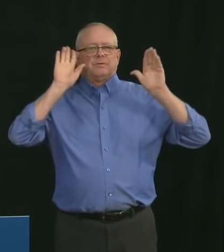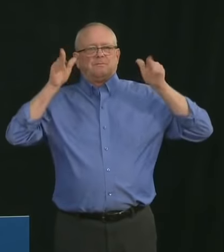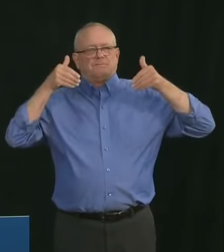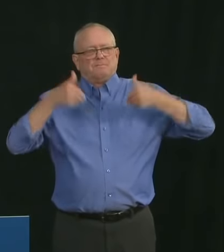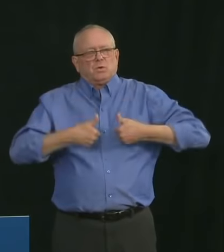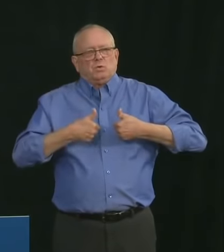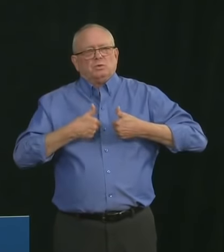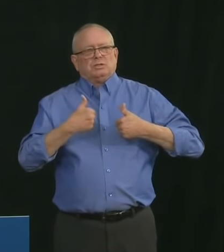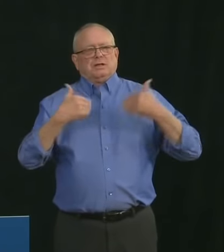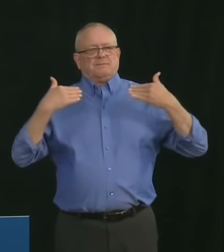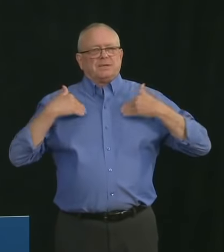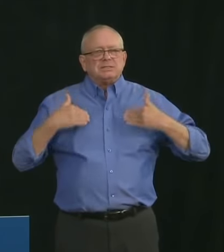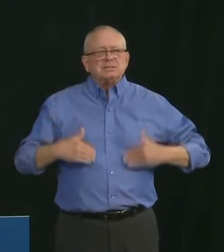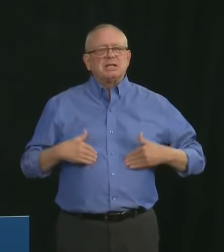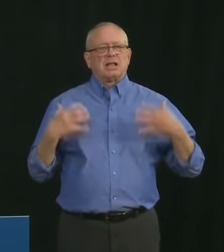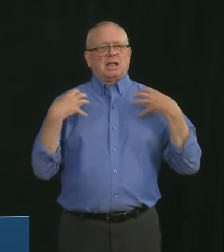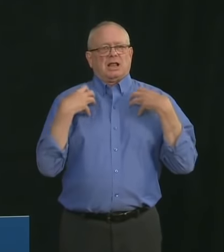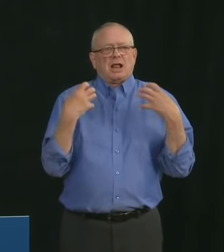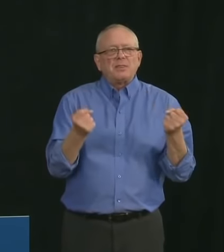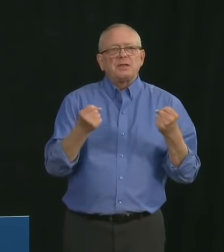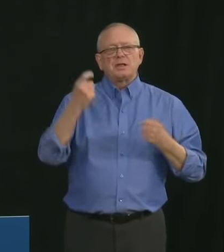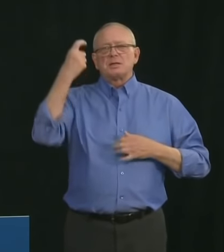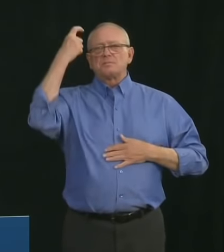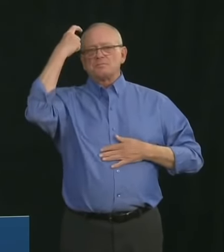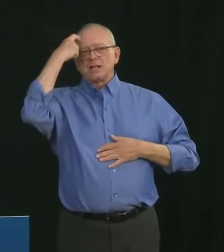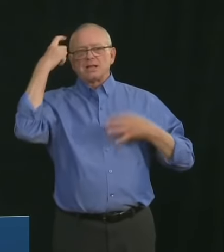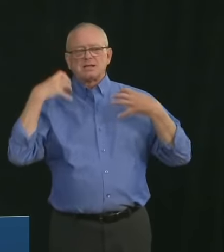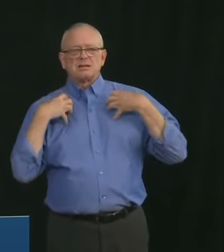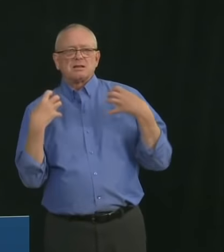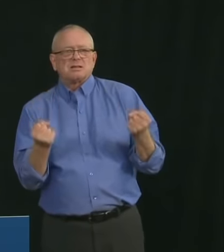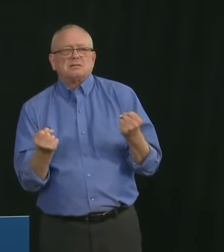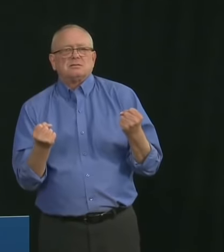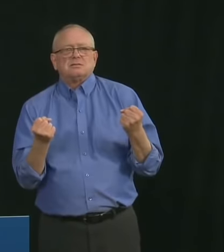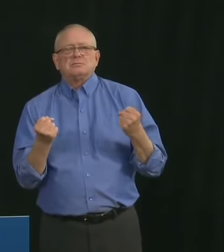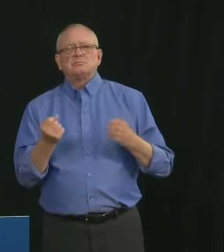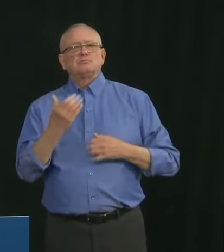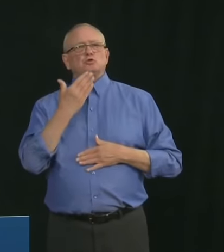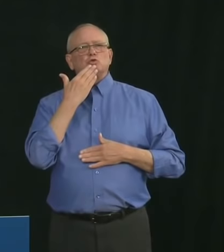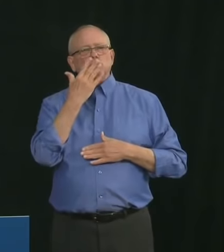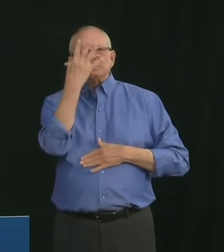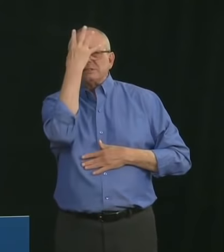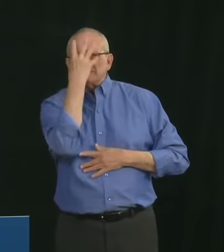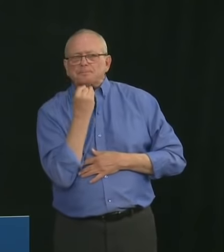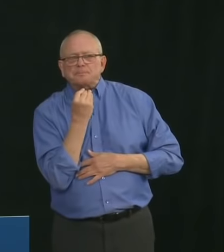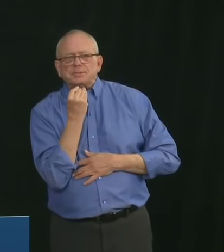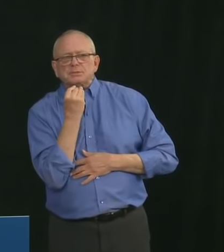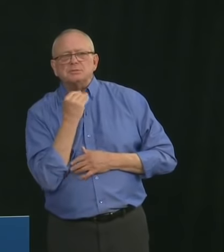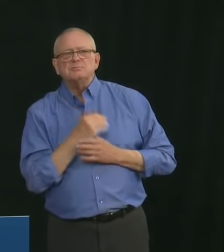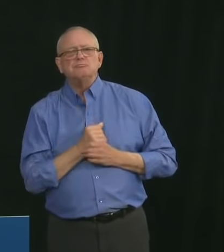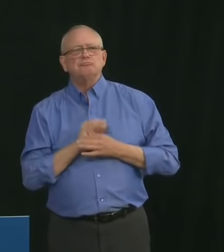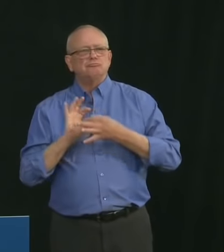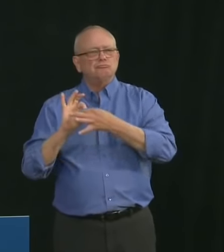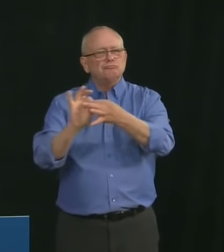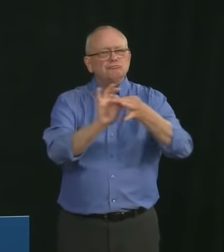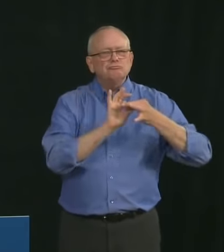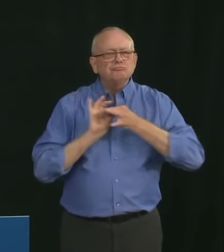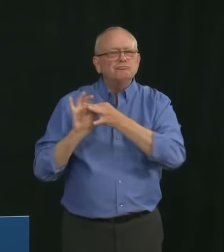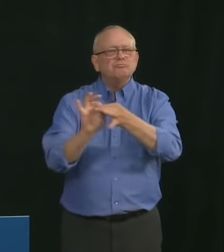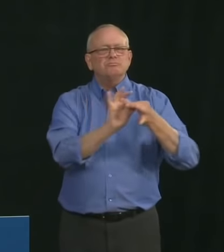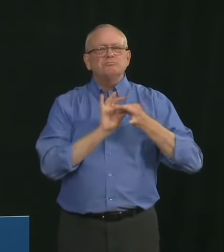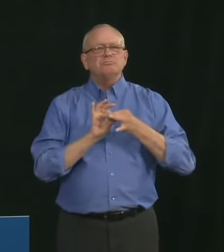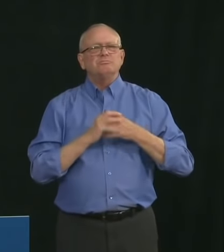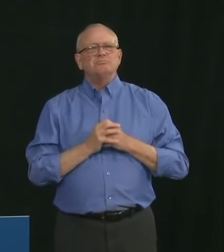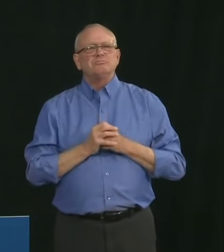and emotional health. Sleeping well, connecting safely with loved ones, exercising and meditating are all